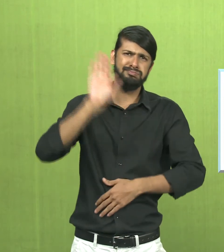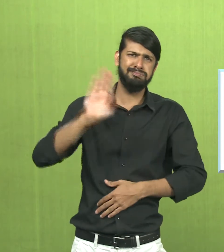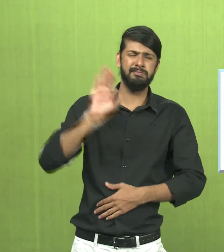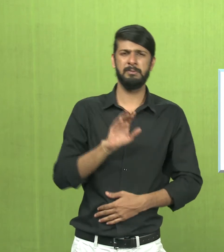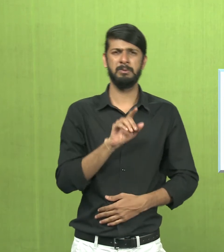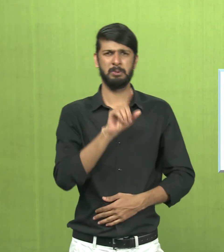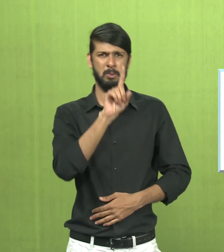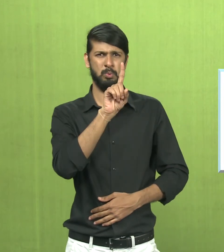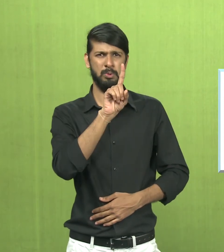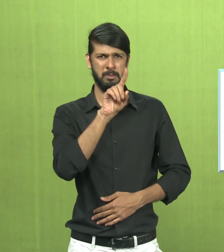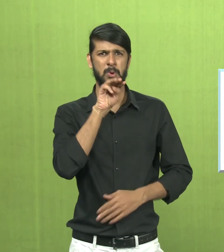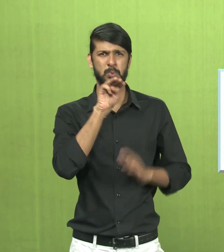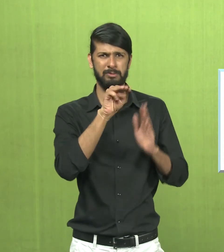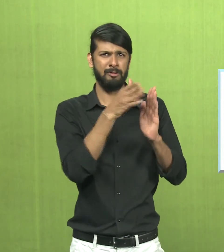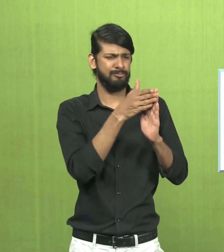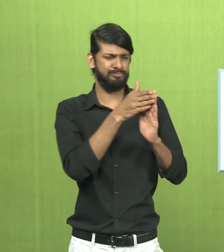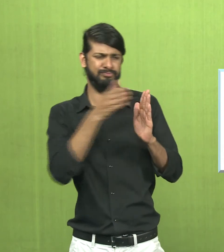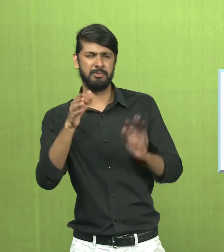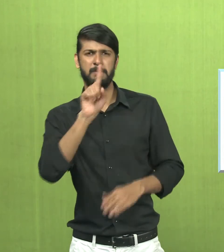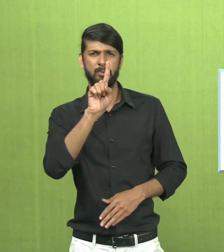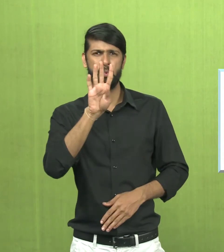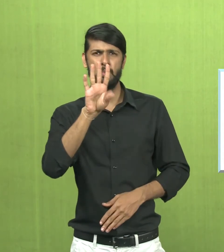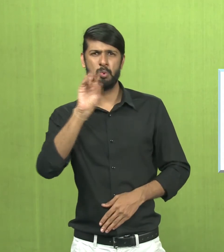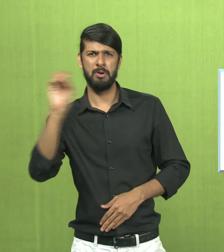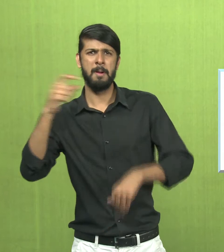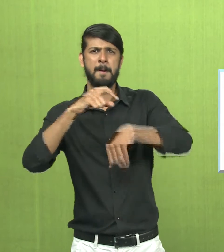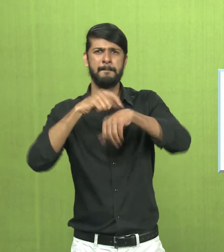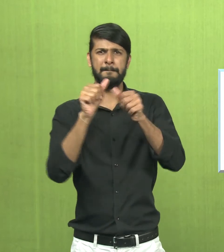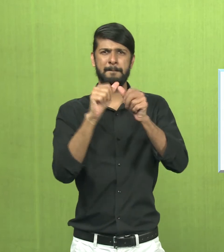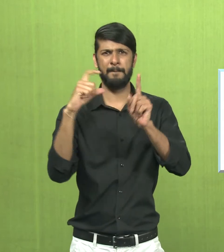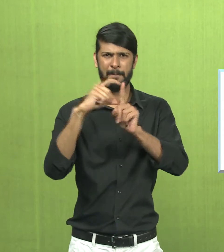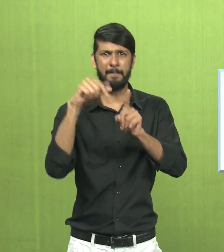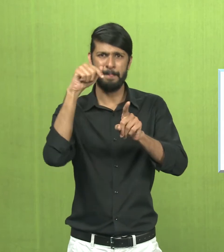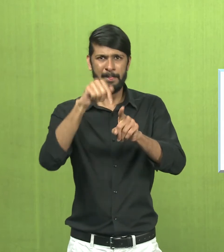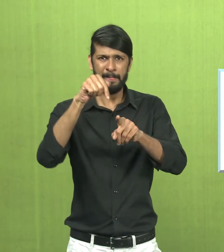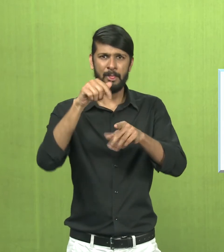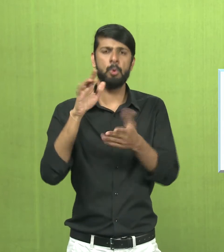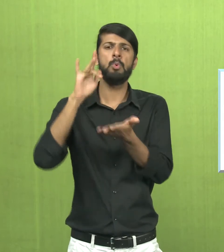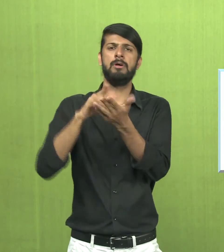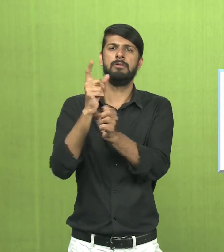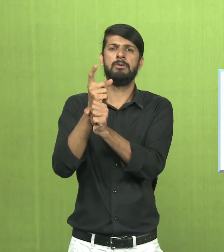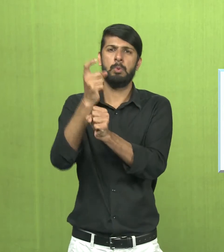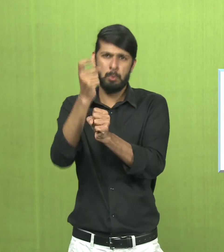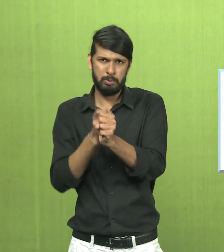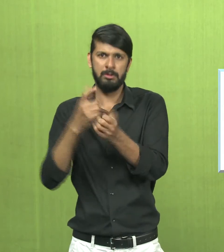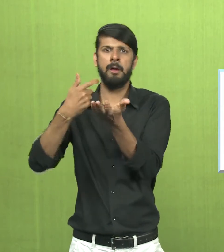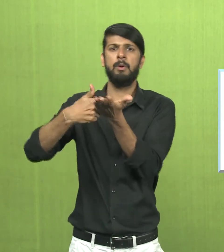flourished in Gujarat and Rajasthan and some other areas during the 10th to the 14th century CE.